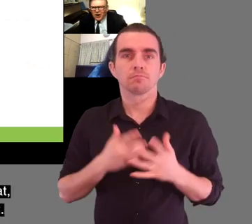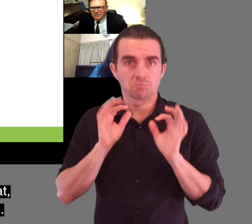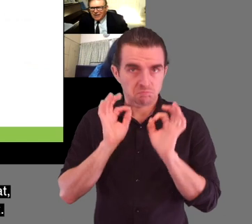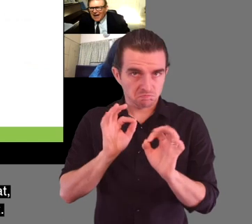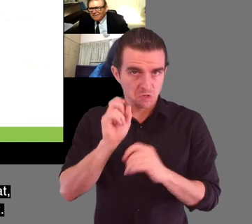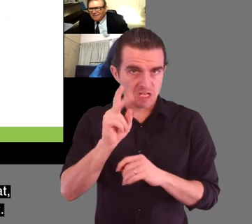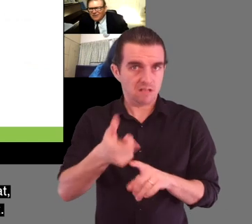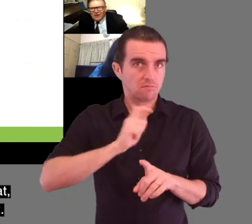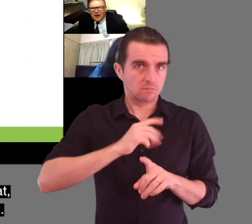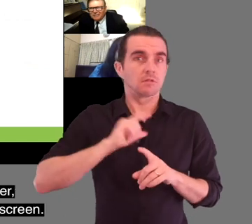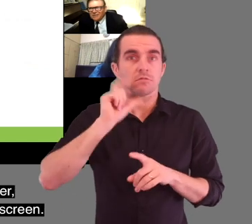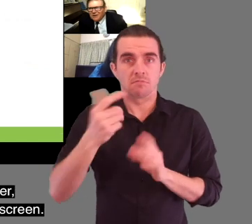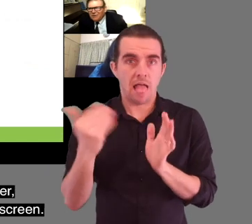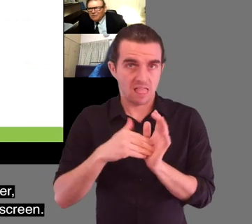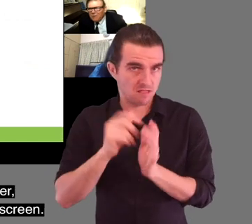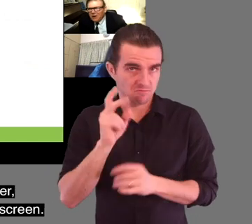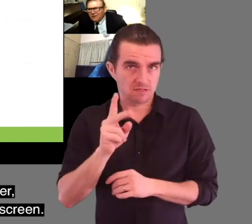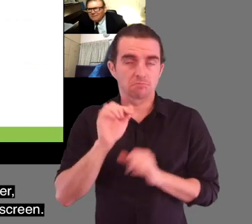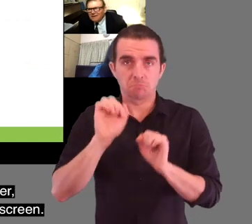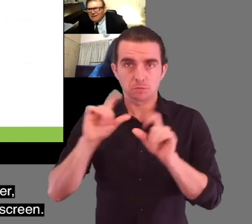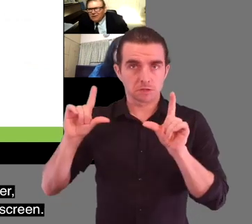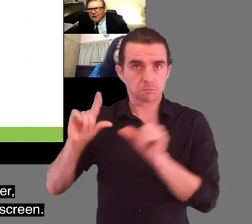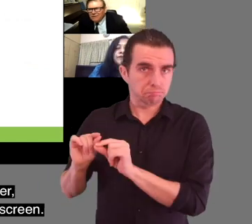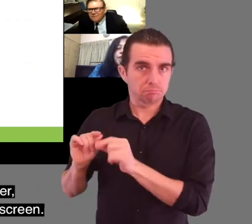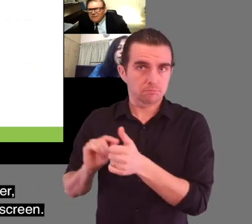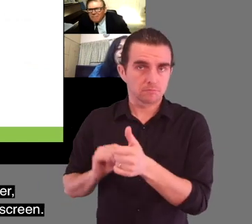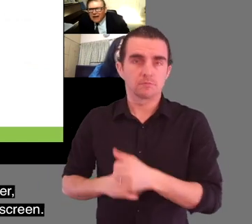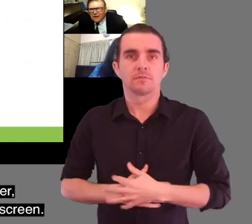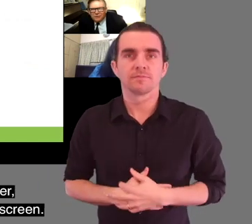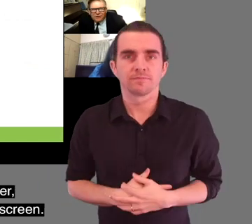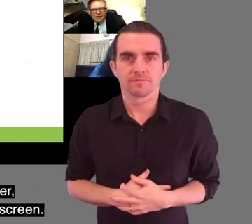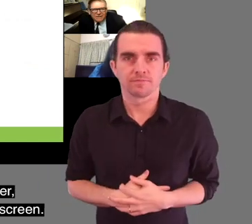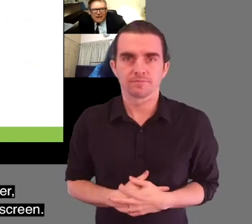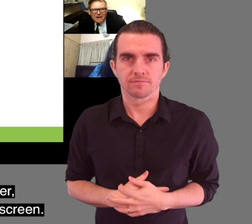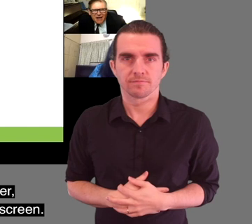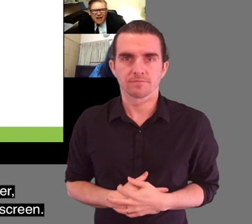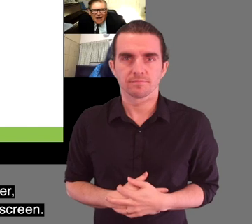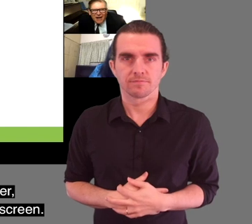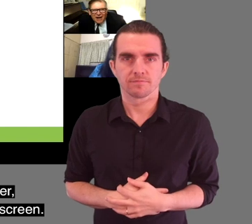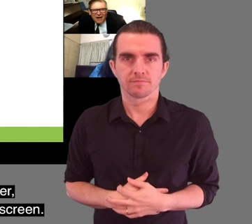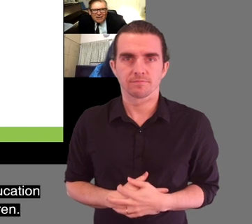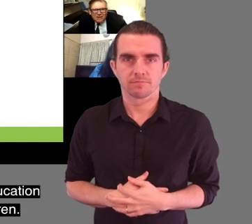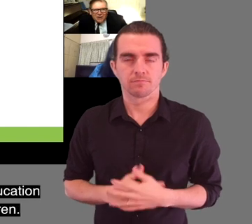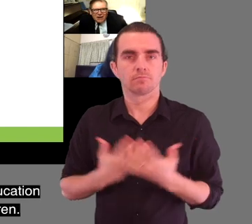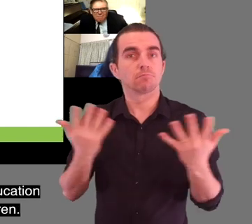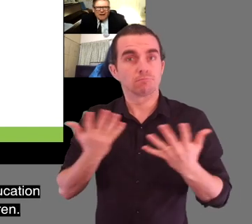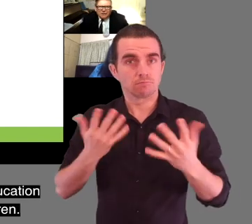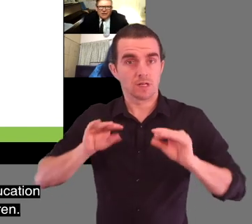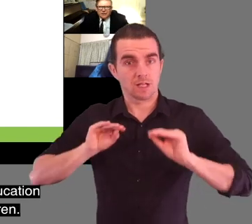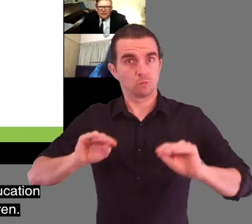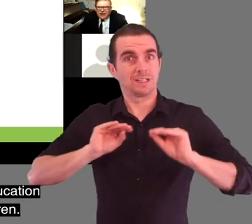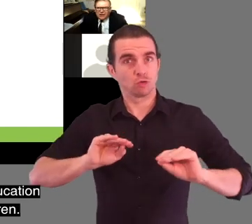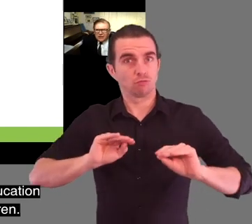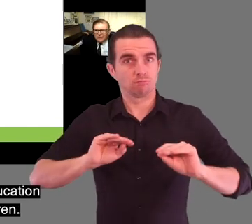one after that, if that's all right. So we'll swap over, if you can blank your screen. So the impact